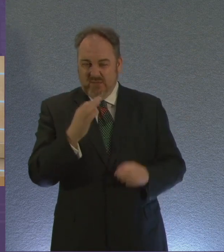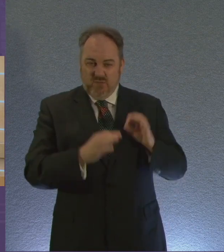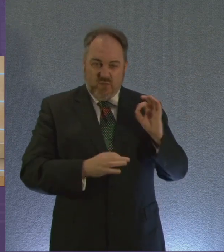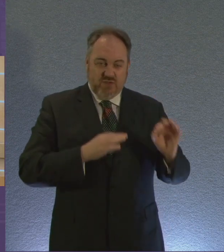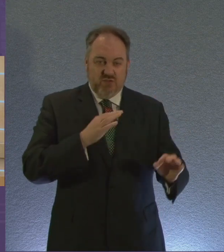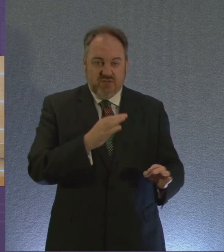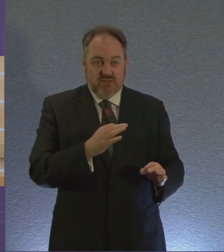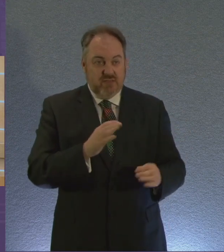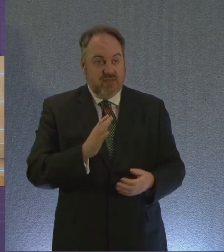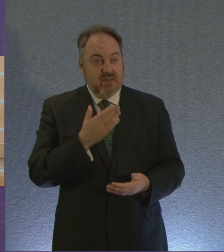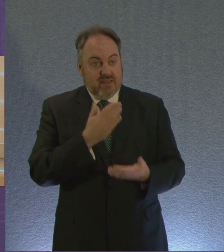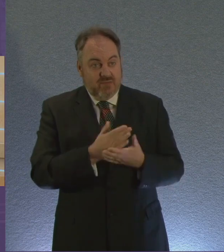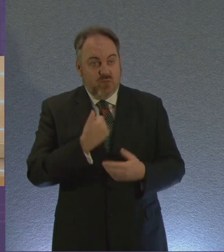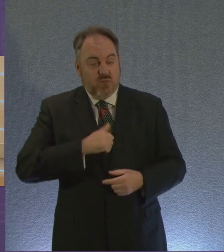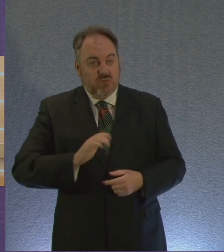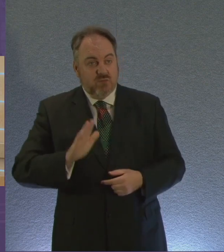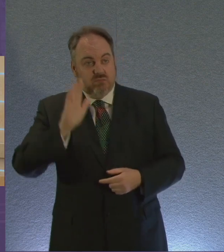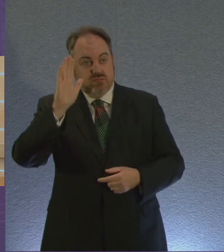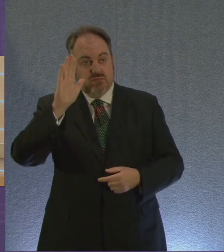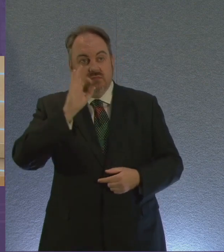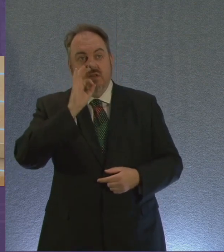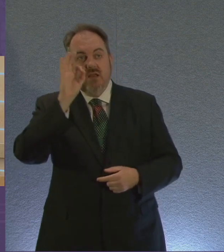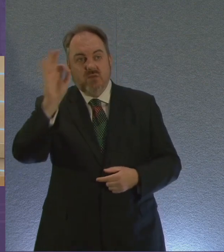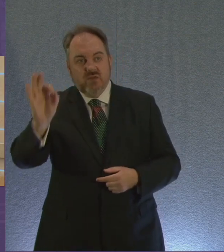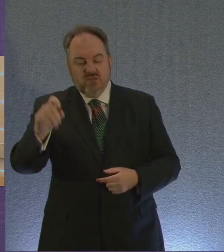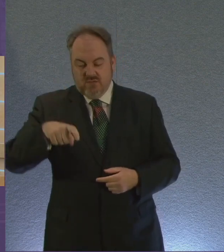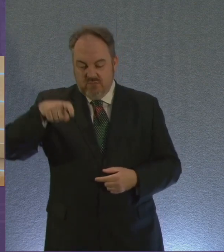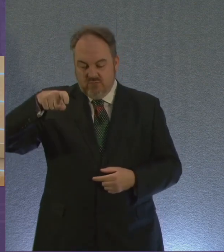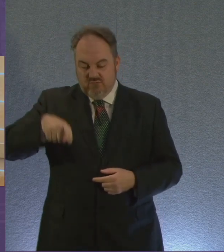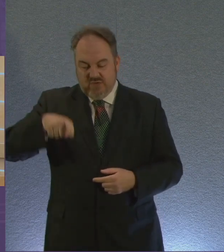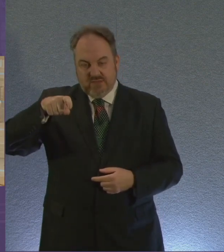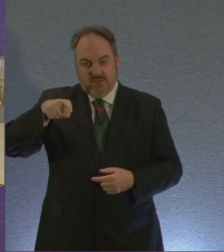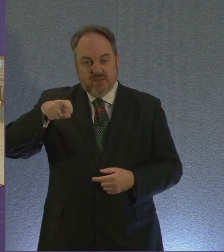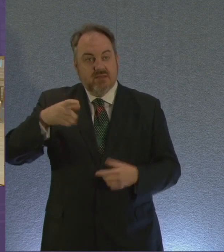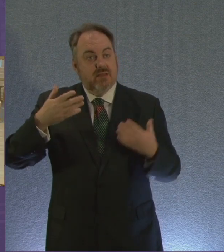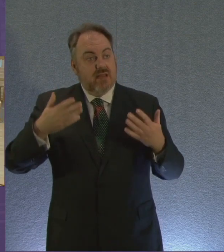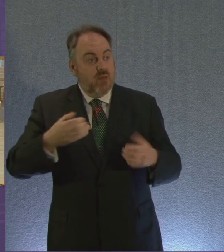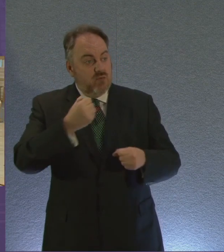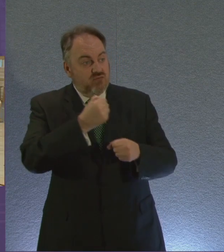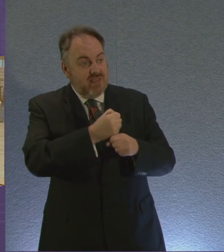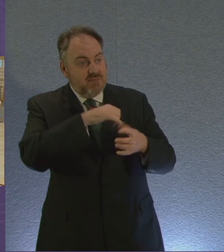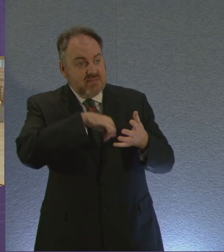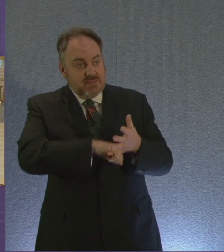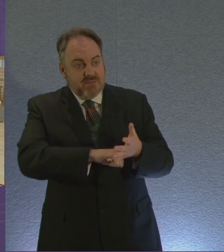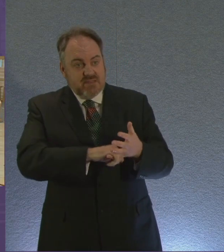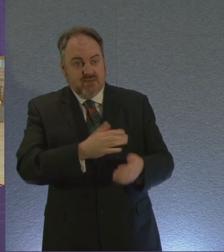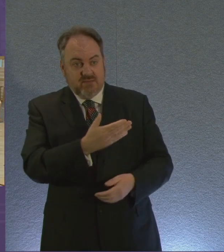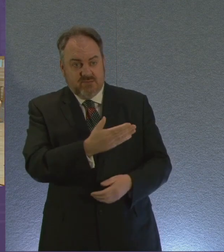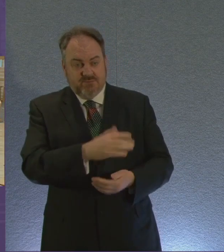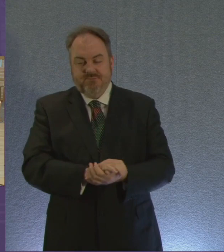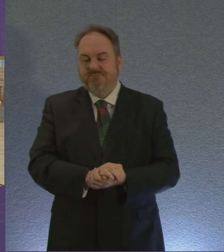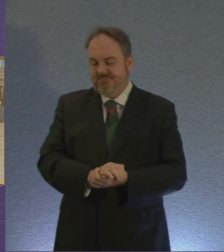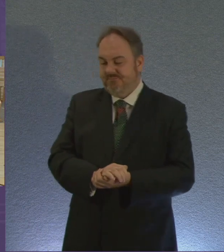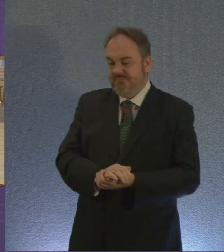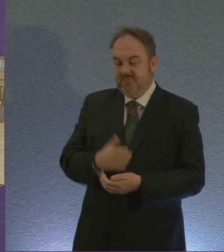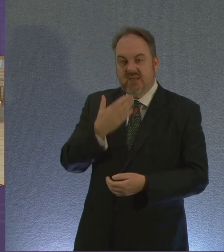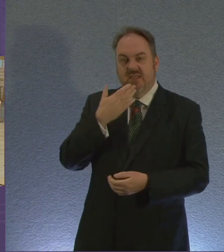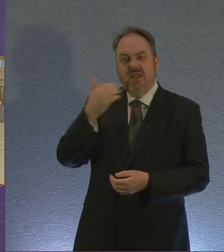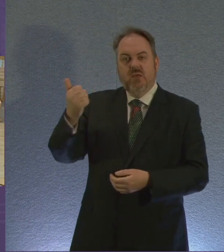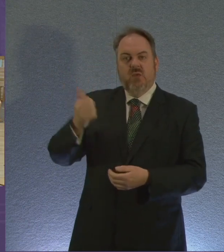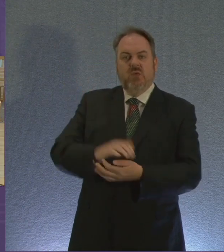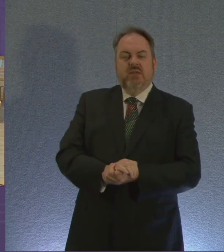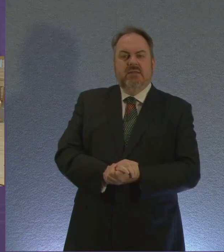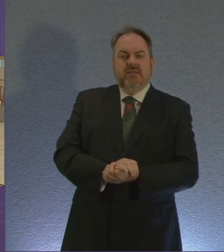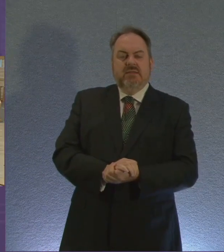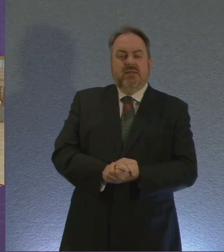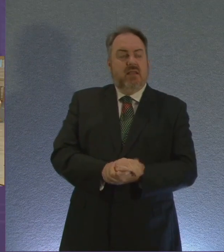a question please press the request to speak buttons, and I call on Graham Simpson. Thank you. Can I first of all